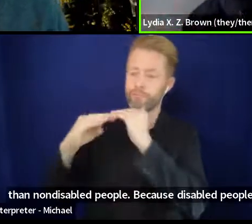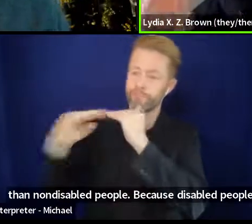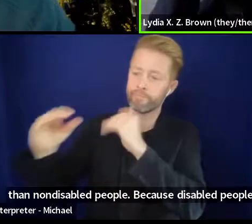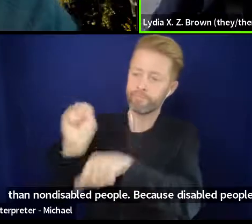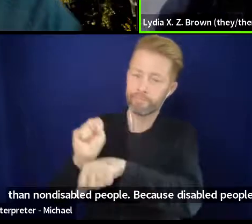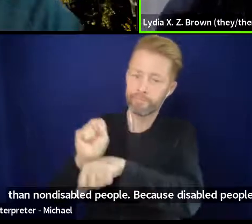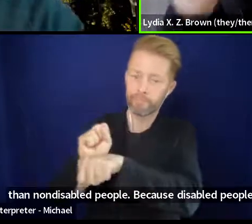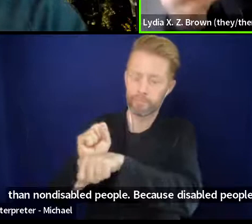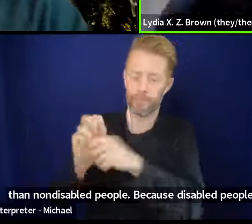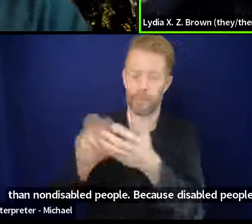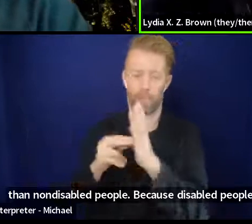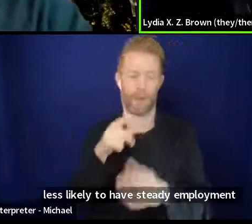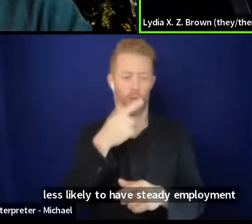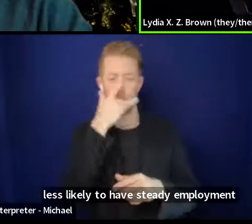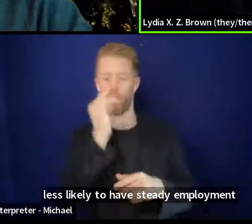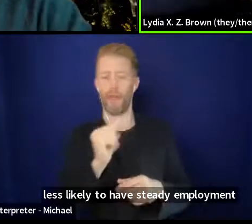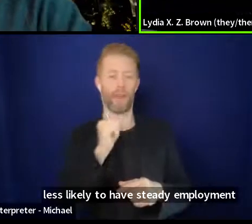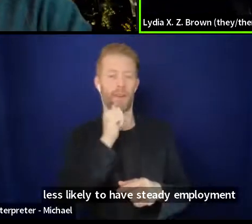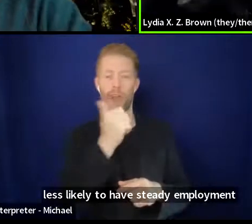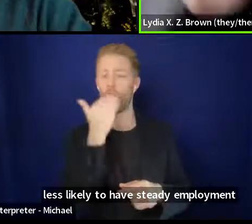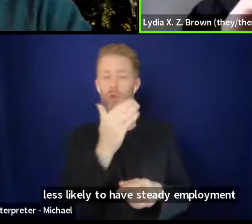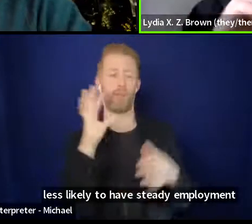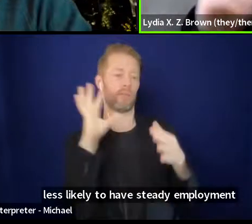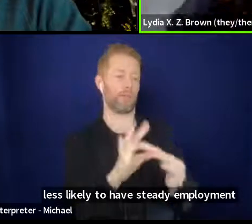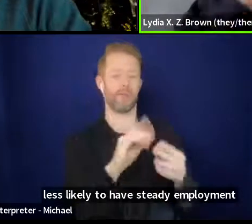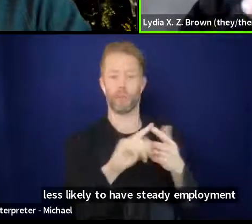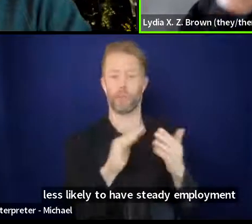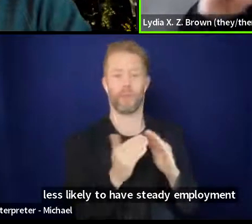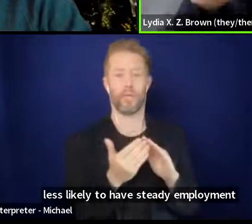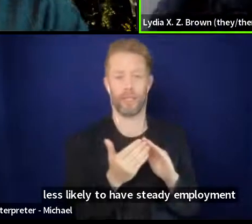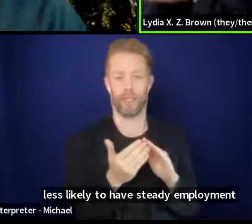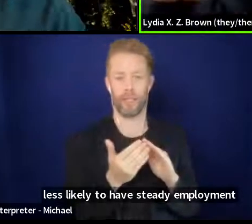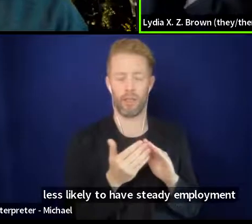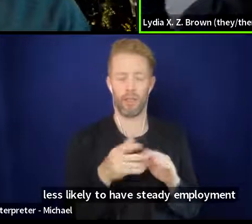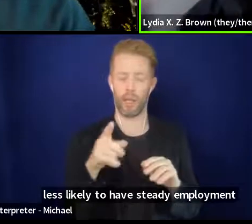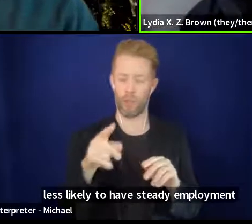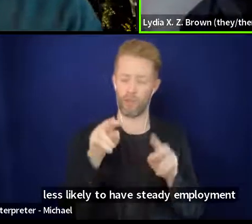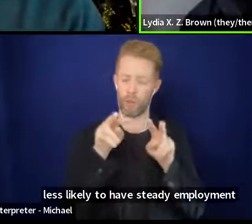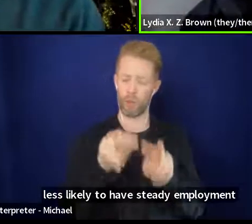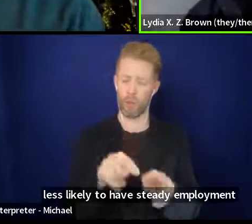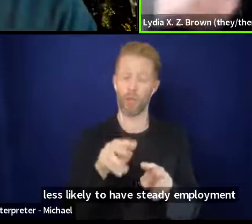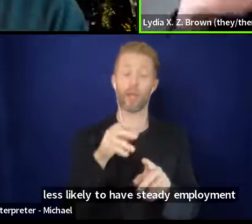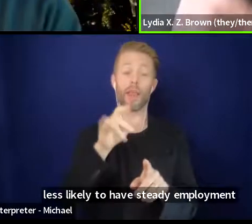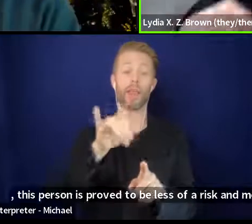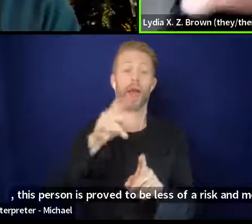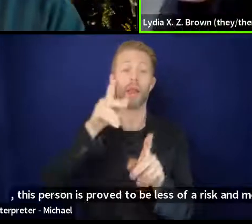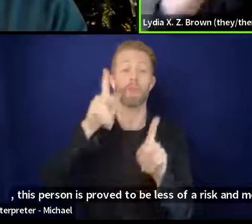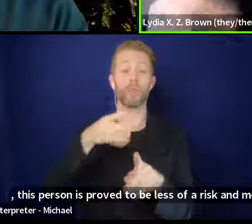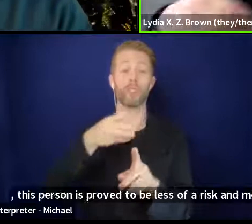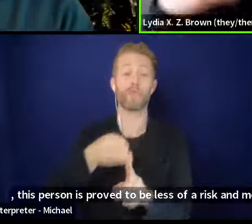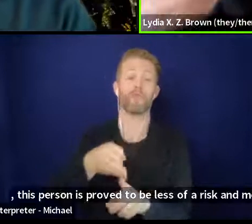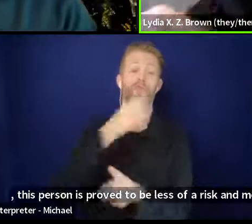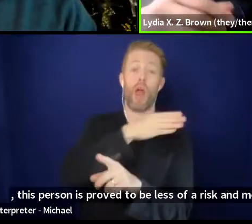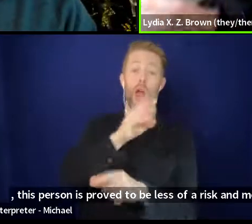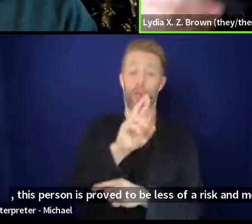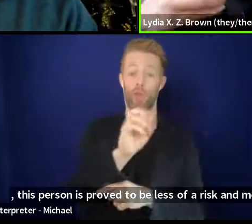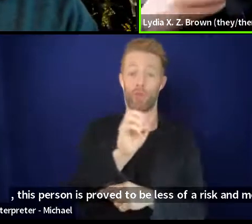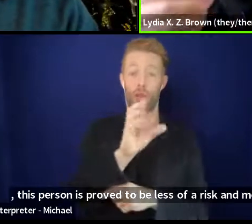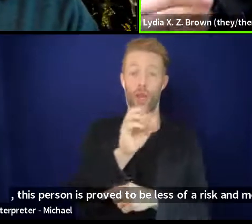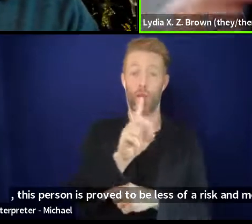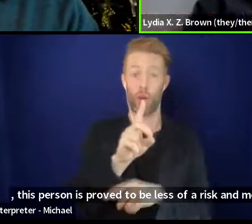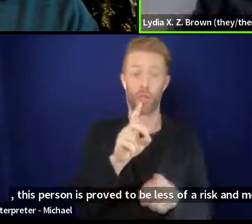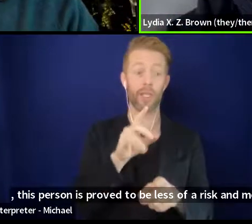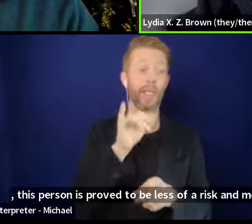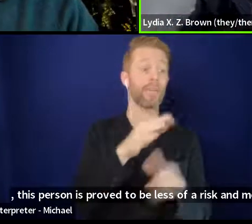community. If you look again in a very cyclical way at what is a person's prior record, someone who has faced any arrest